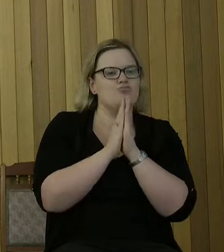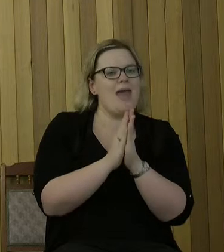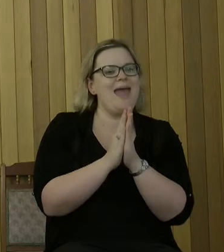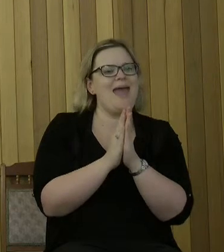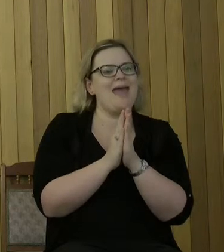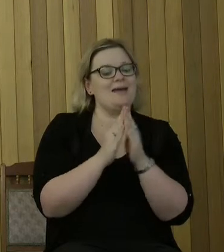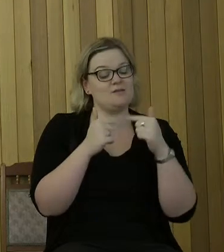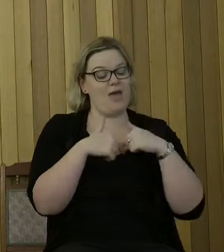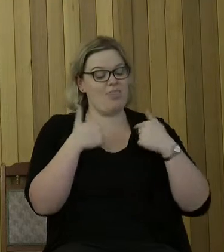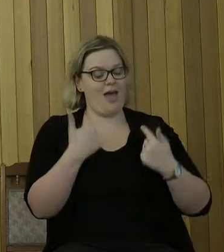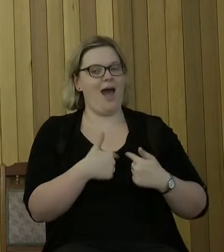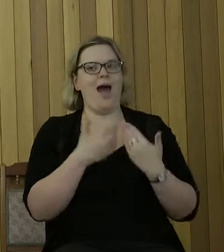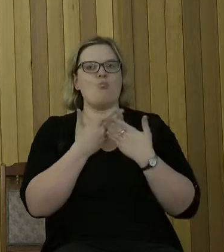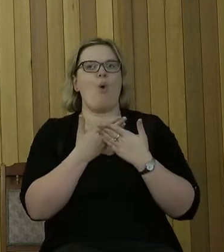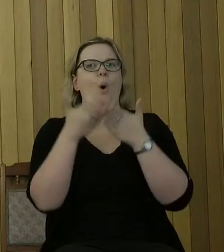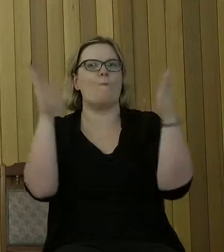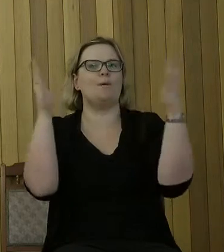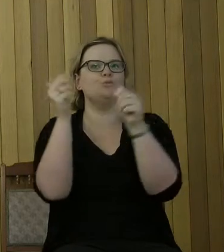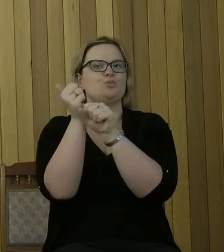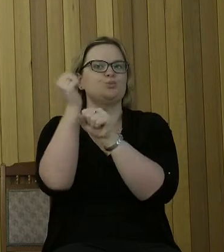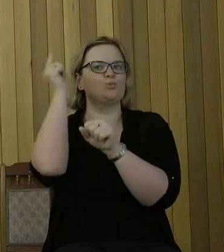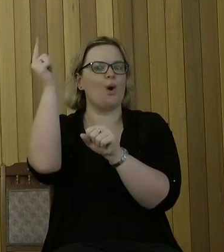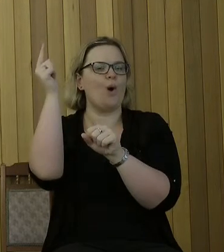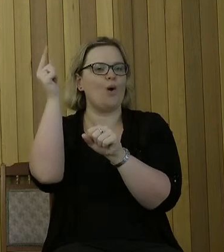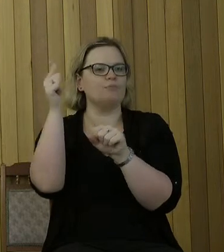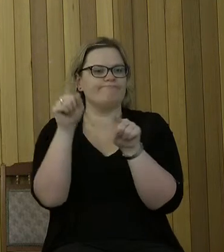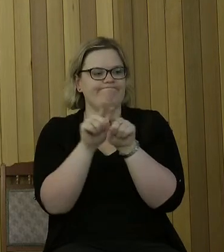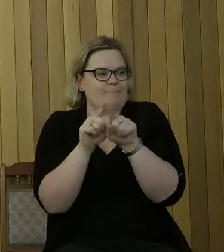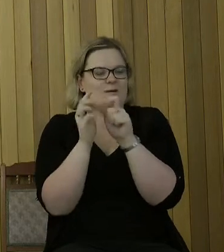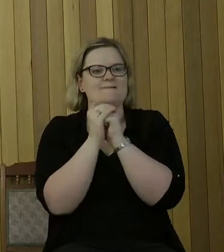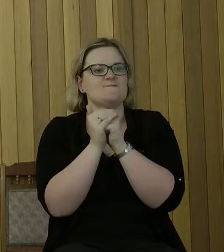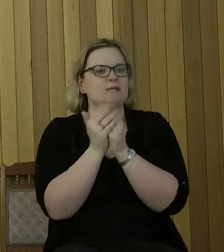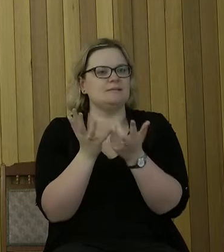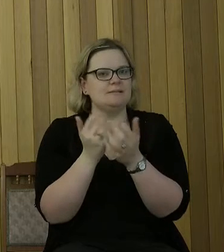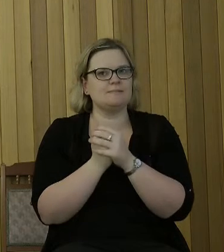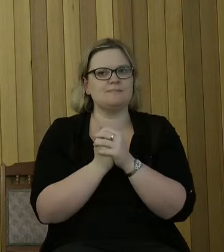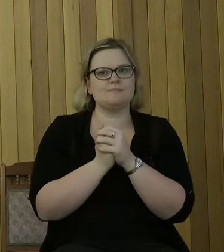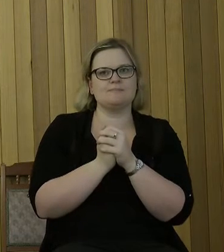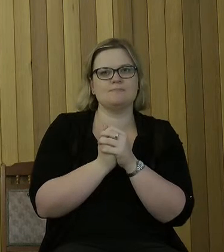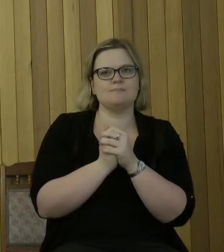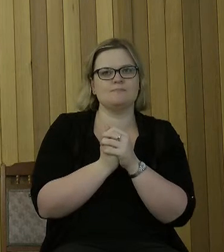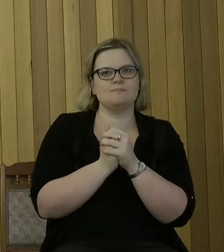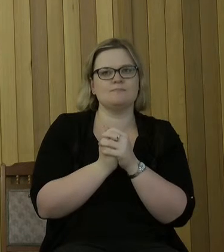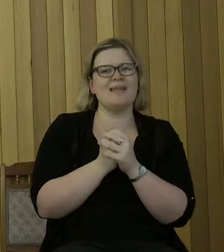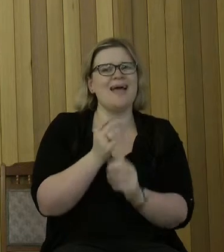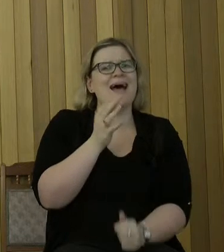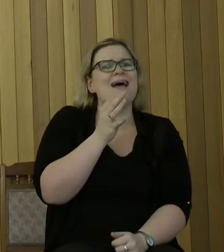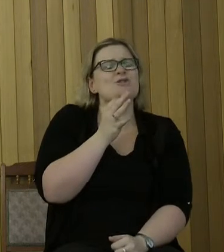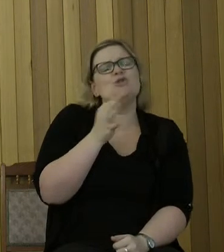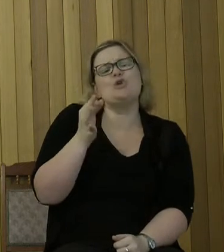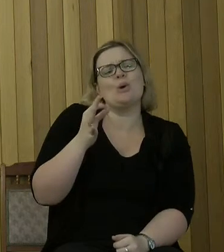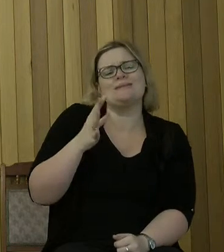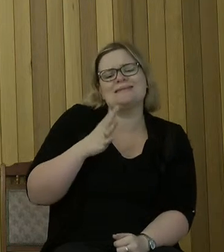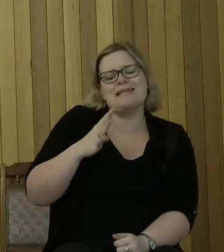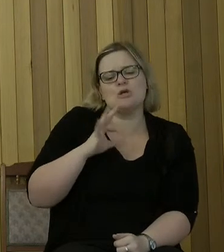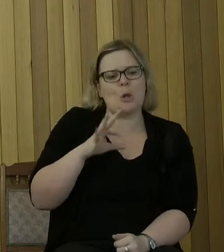the opening of the heart to God as it is to a friend. Not that it is necessary in order